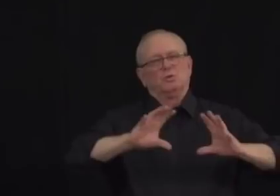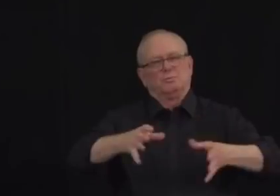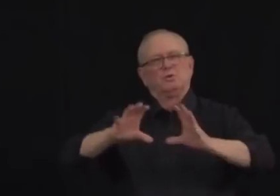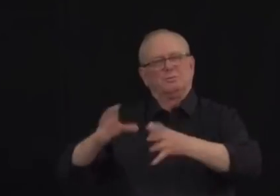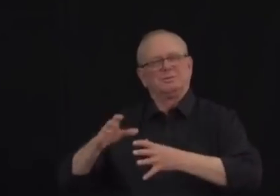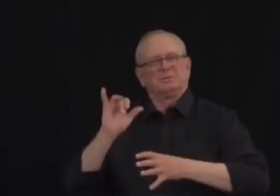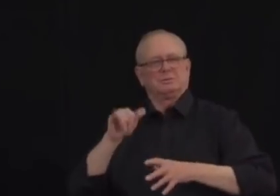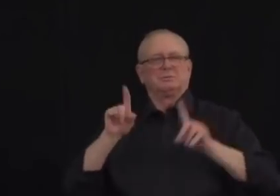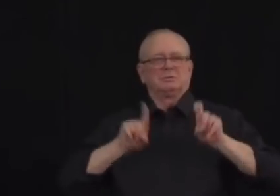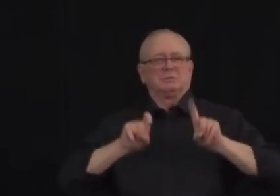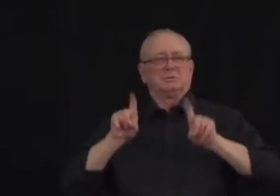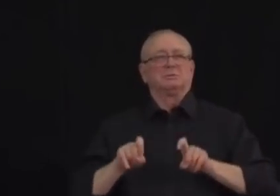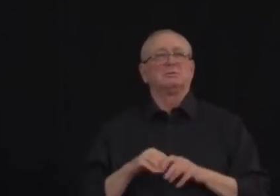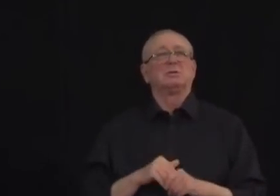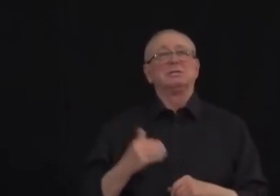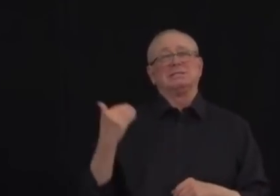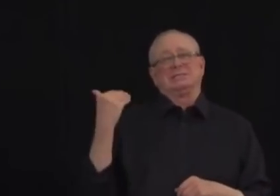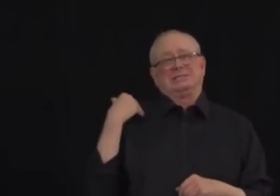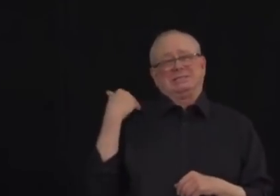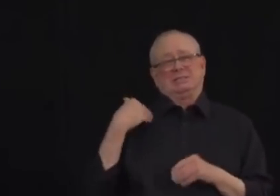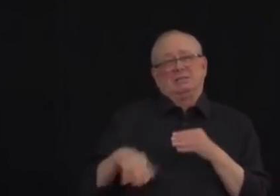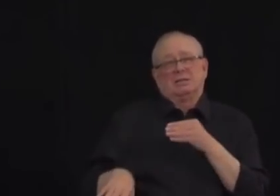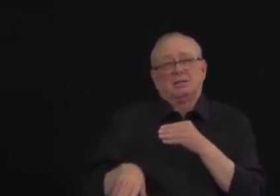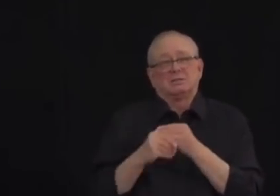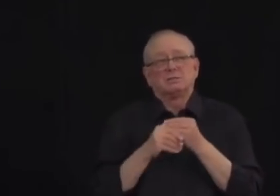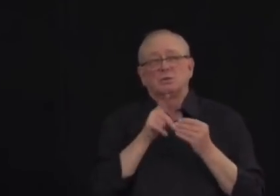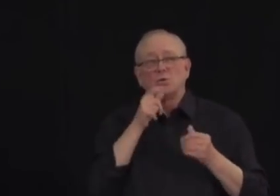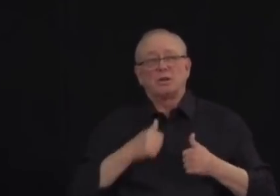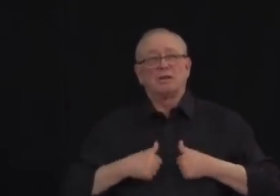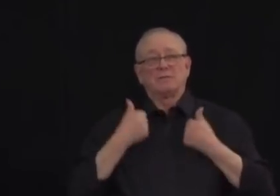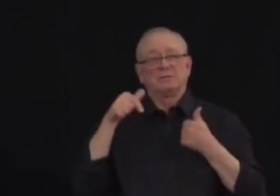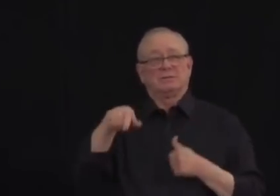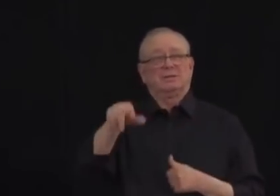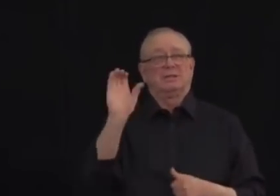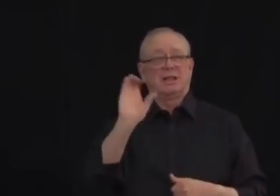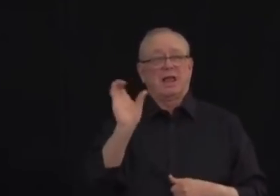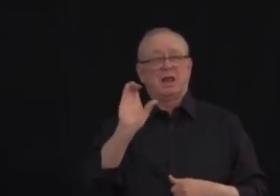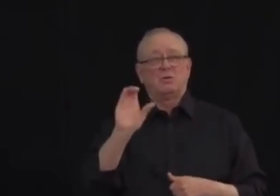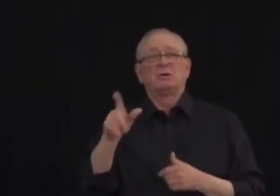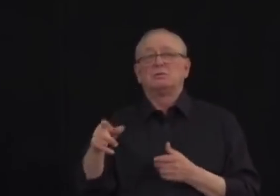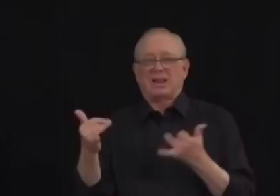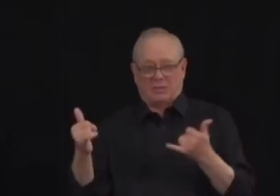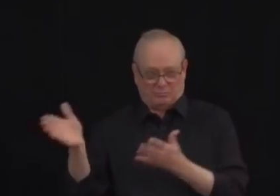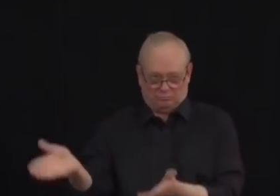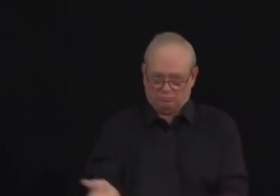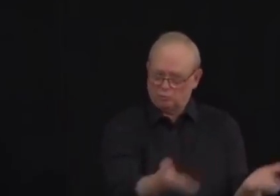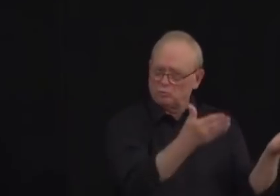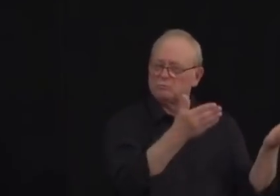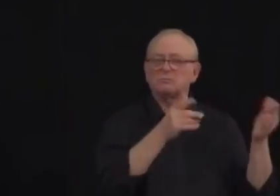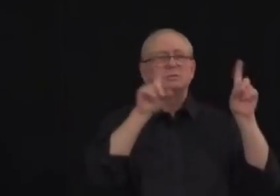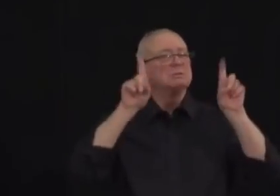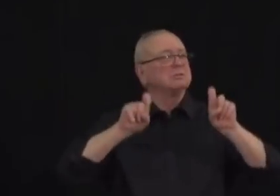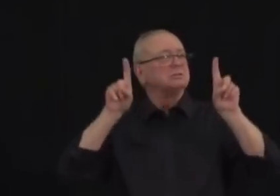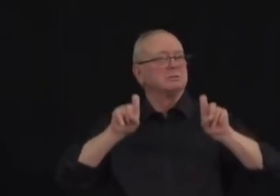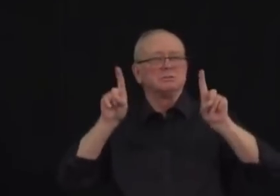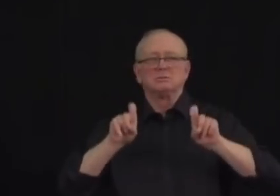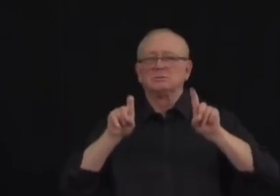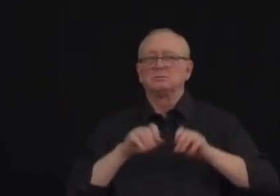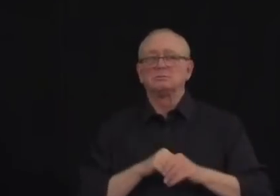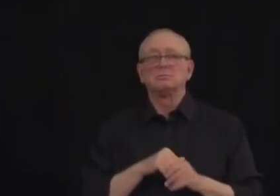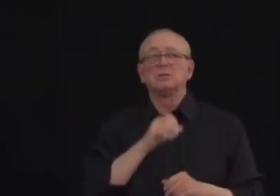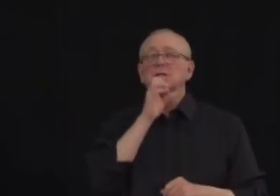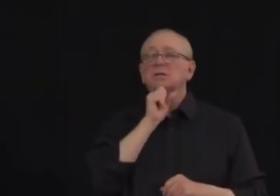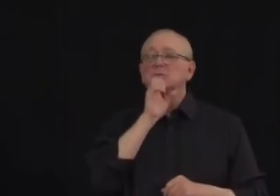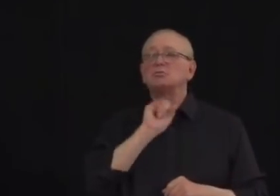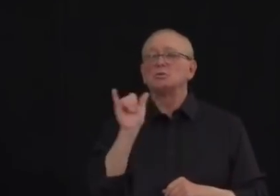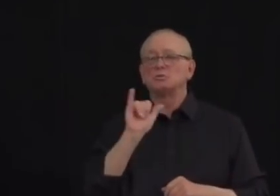older or who lived with someone 65 years or older across the province. Even with all these expansions, we